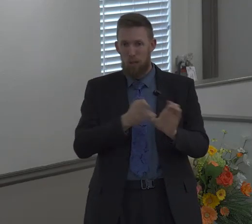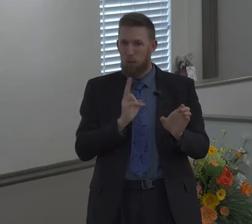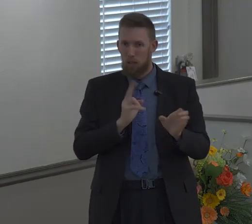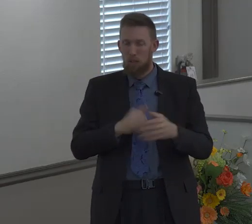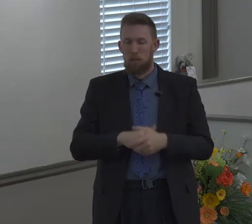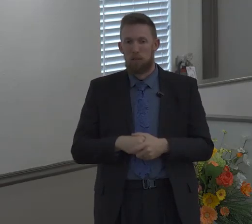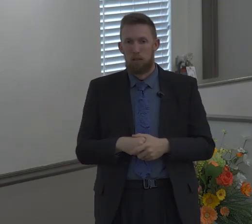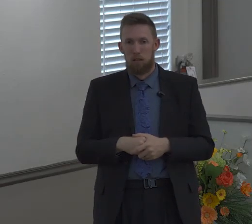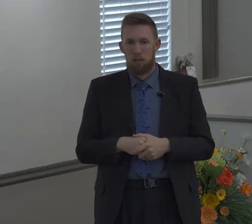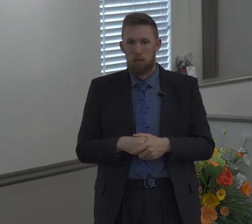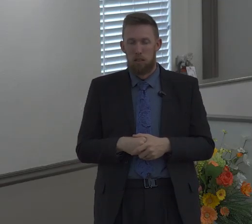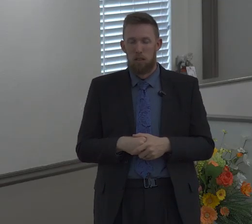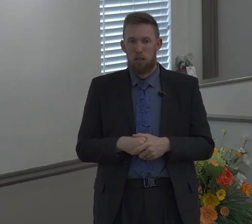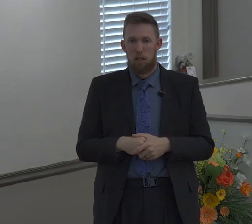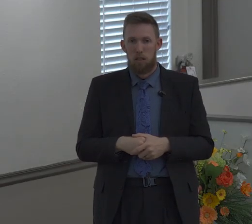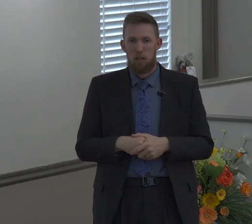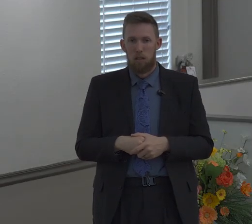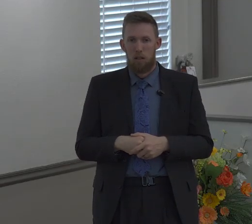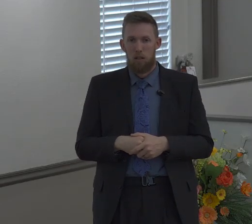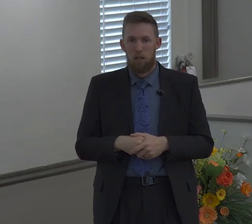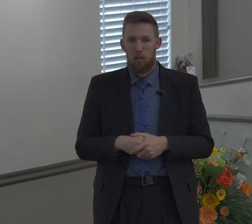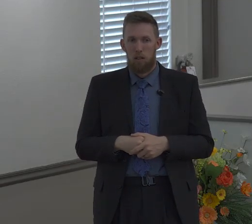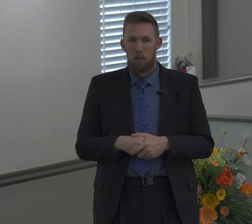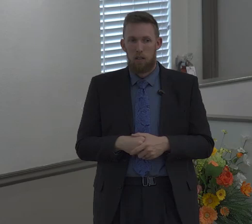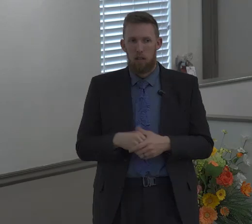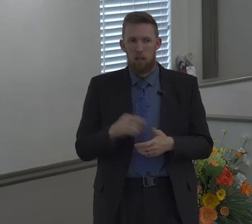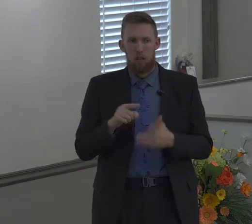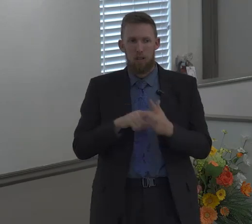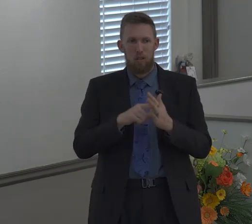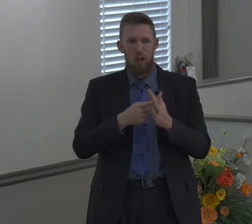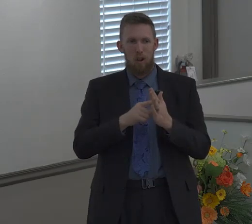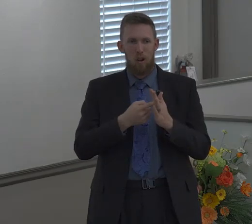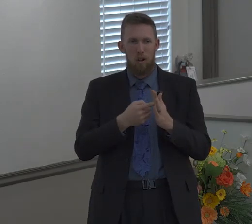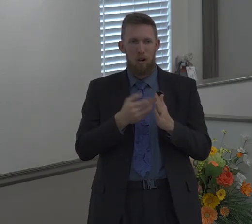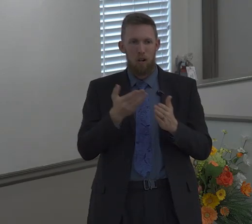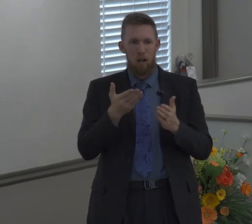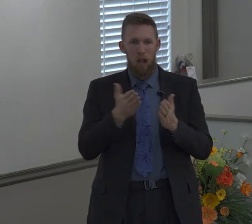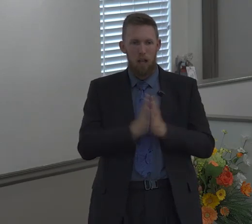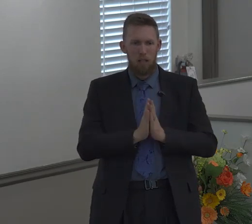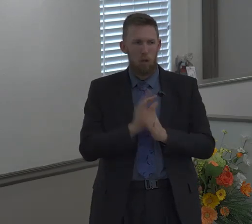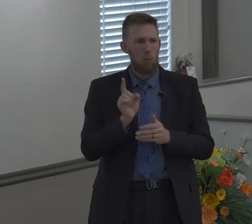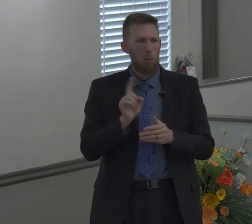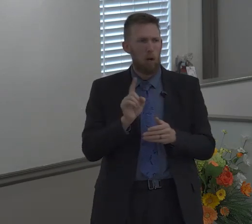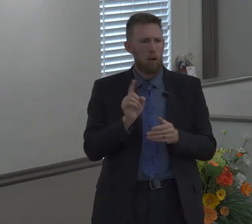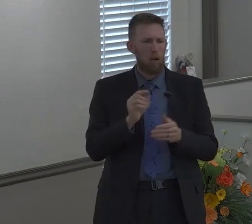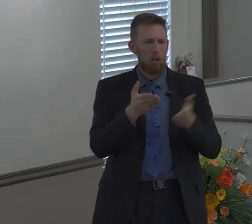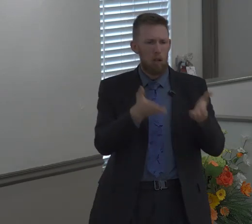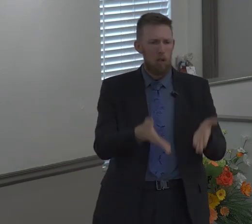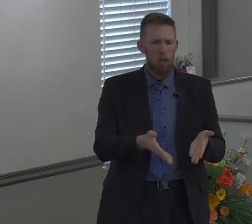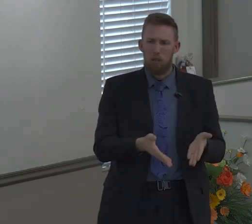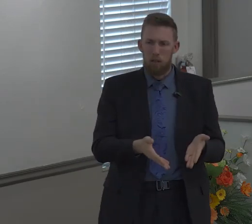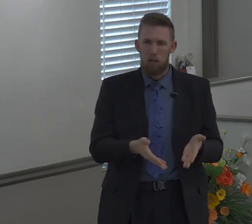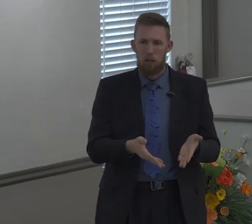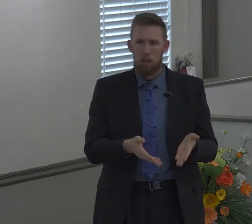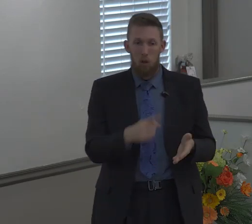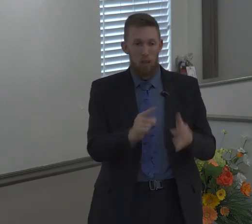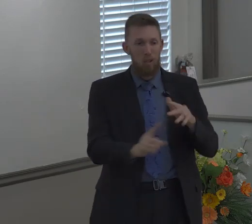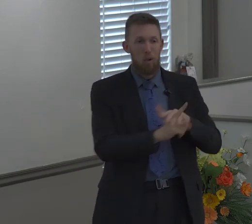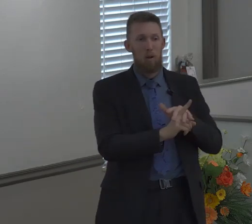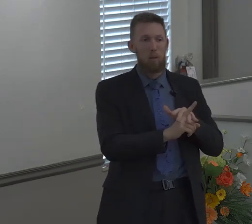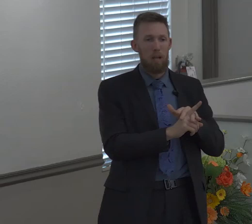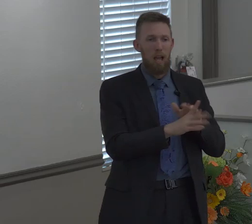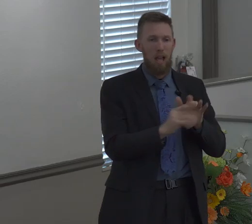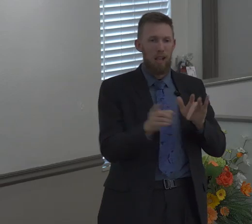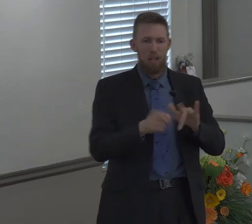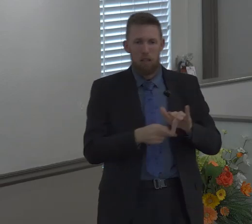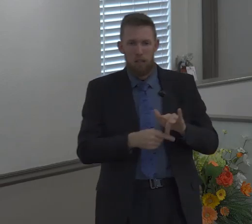All of a sudden, where's so-and-so been? Okay, well, then they show up. And